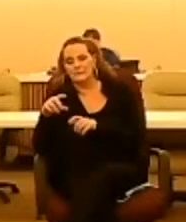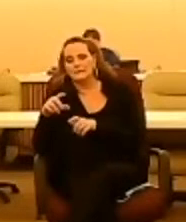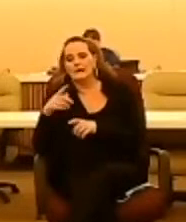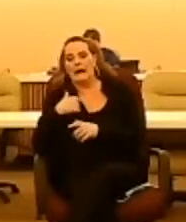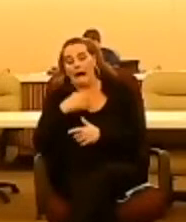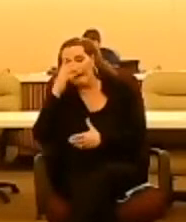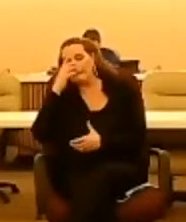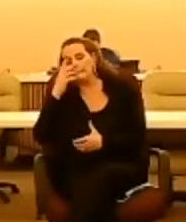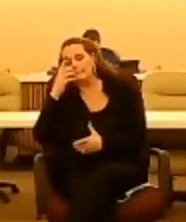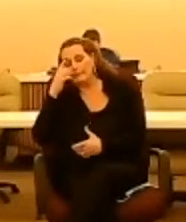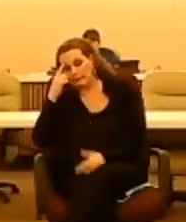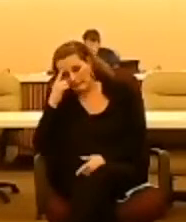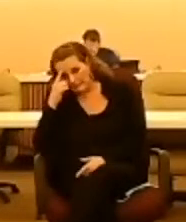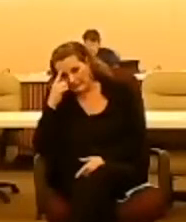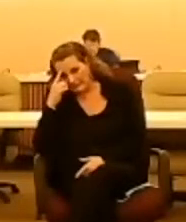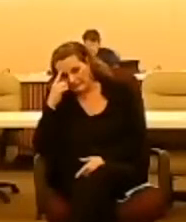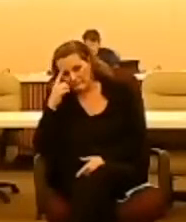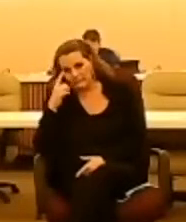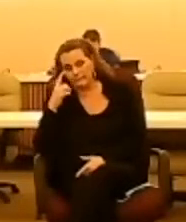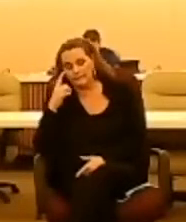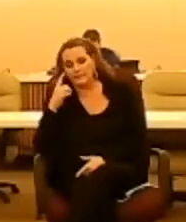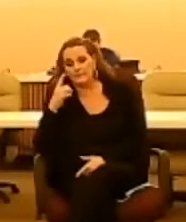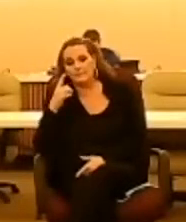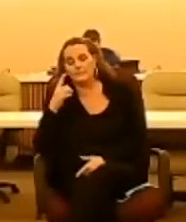that when we create